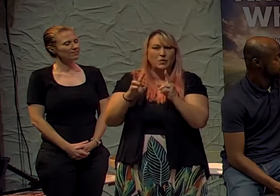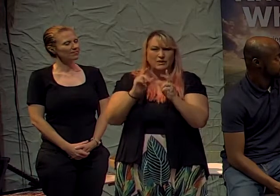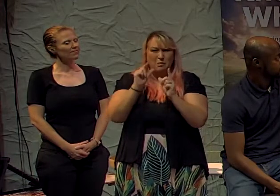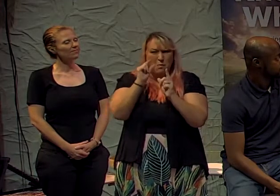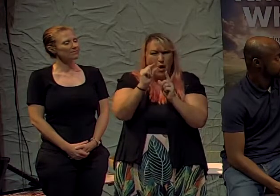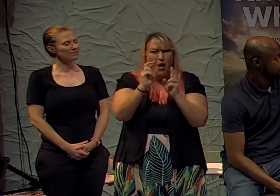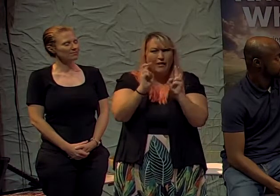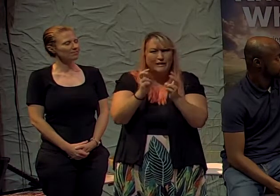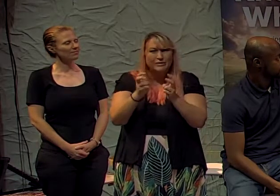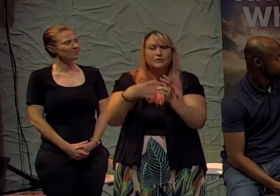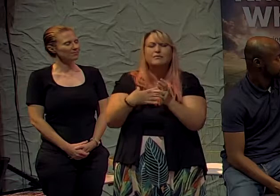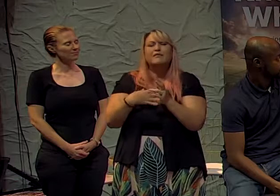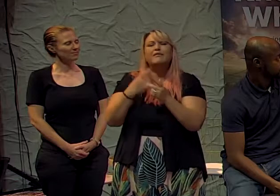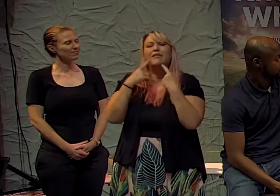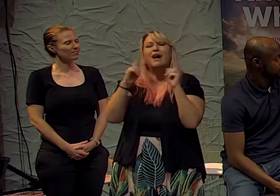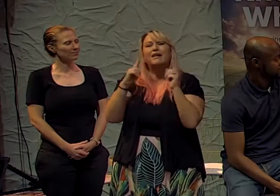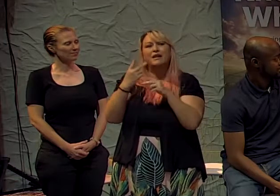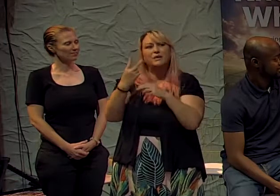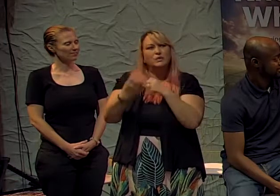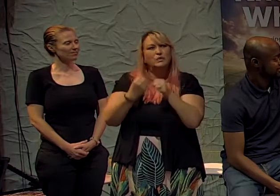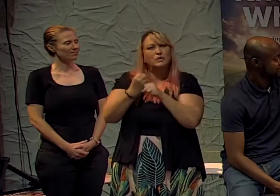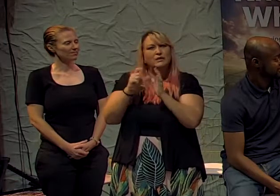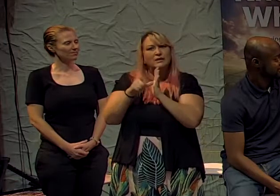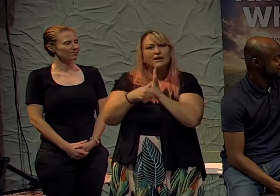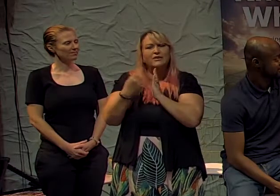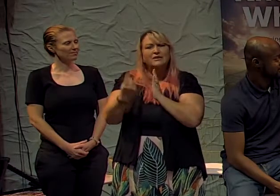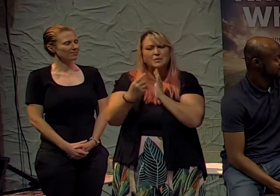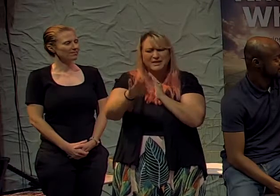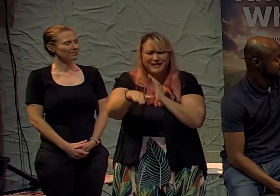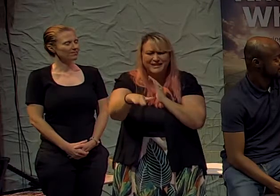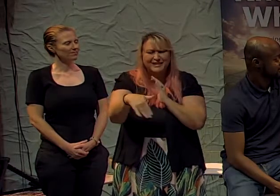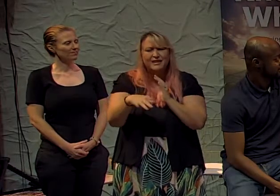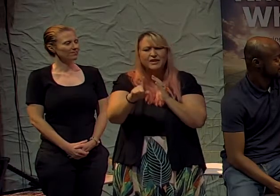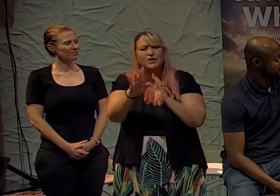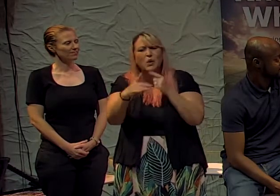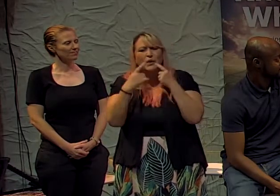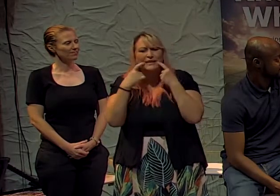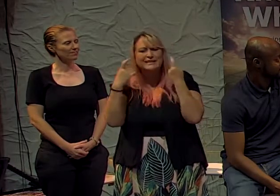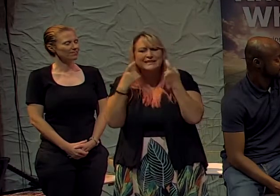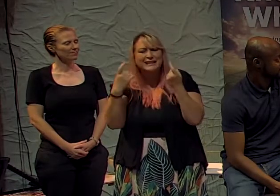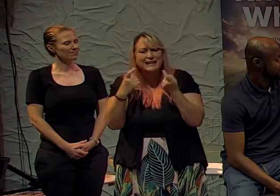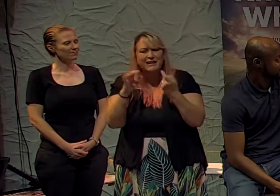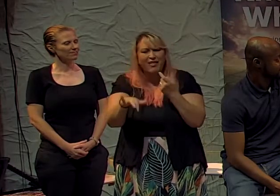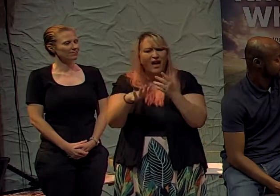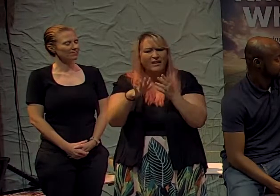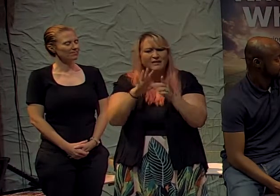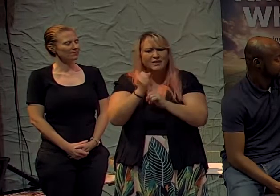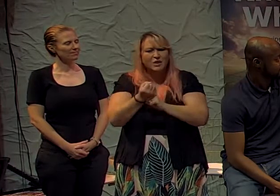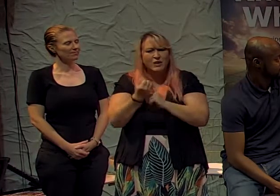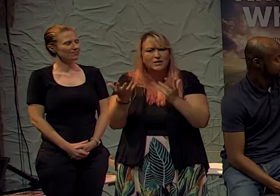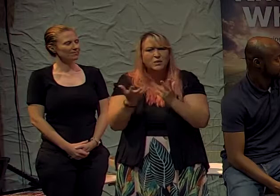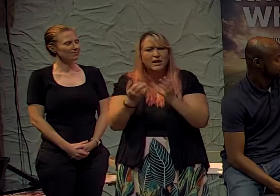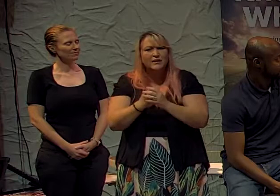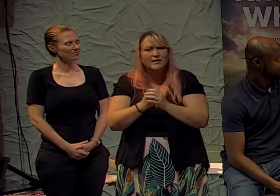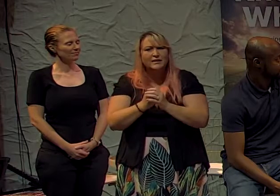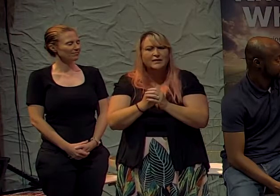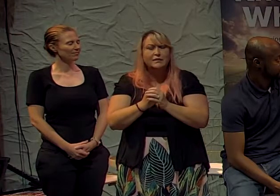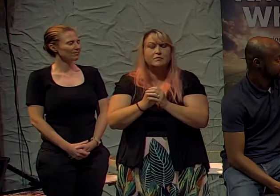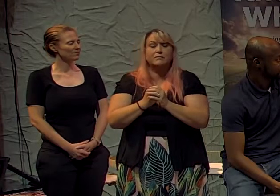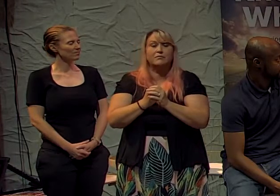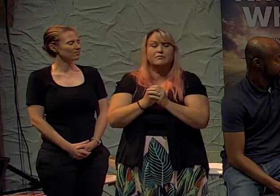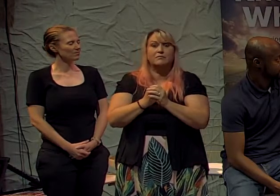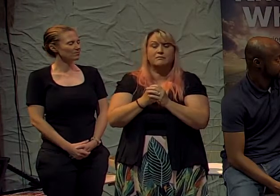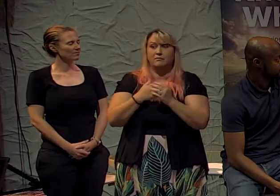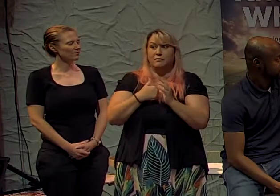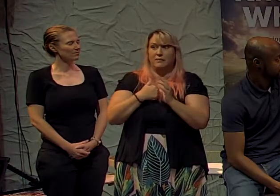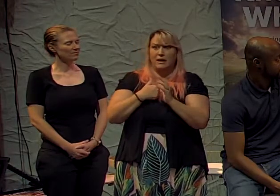finally, someone, after 2 years, said, well, what is your sin in this situation? And I